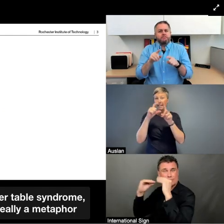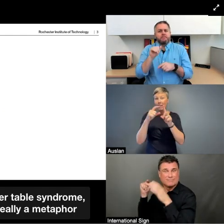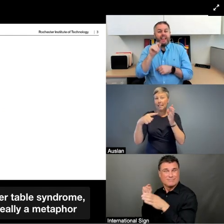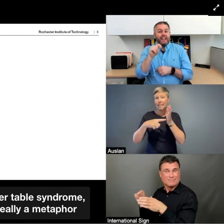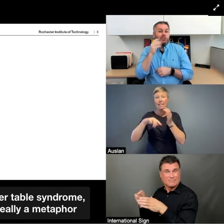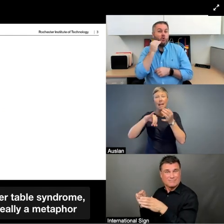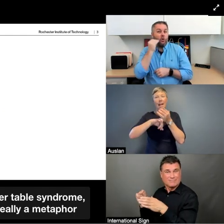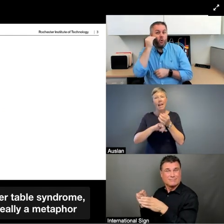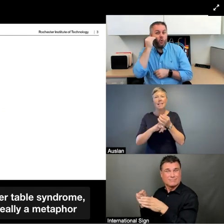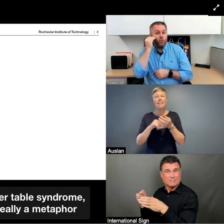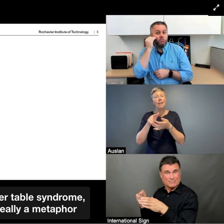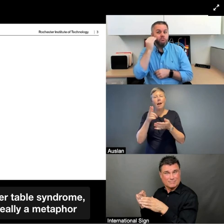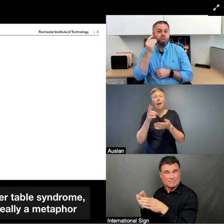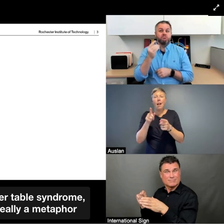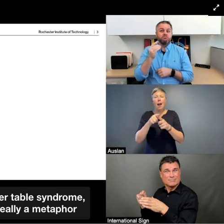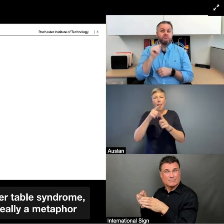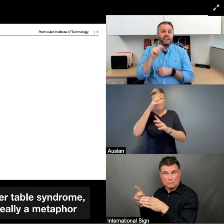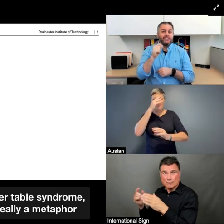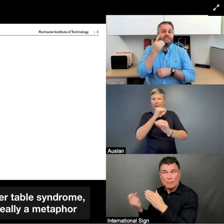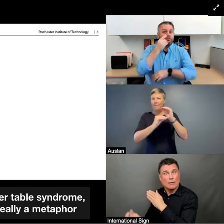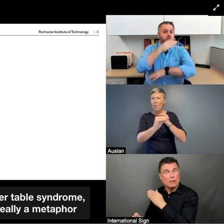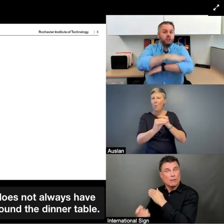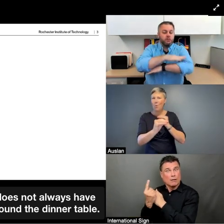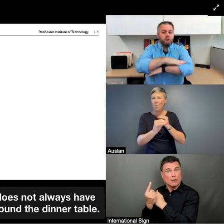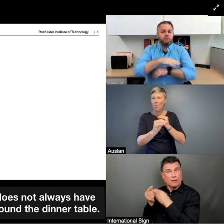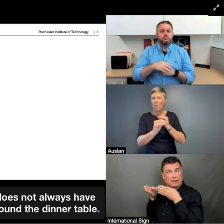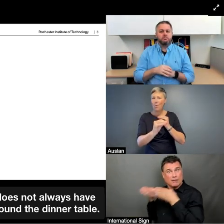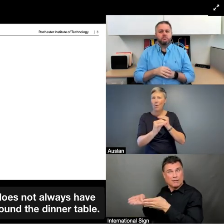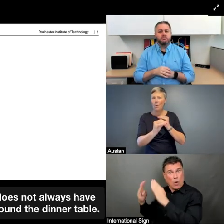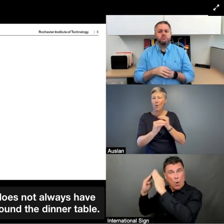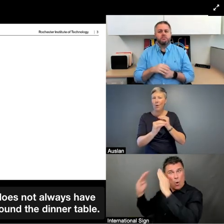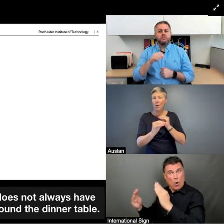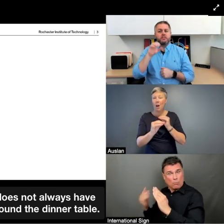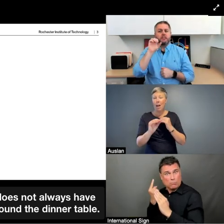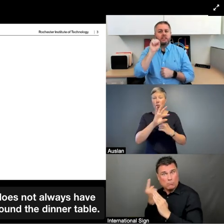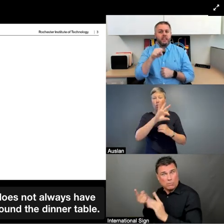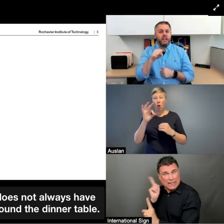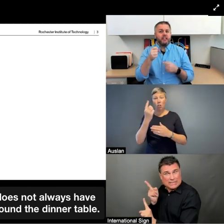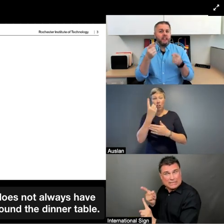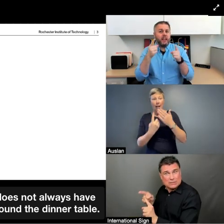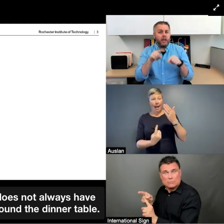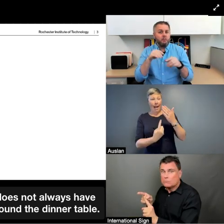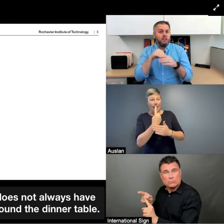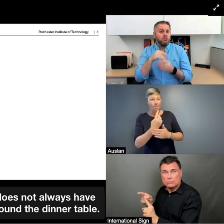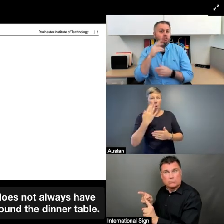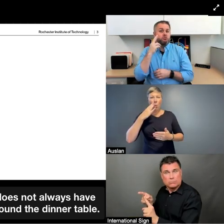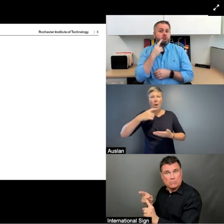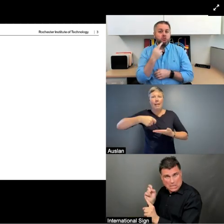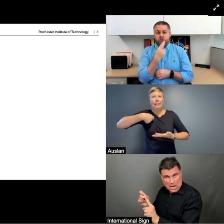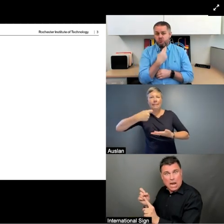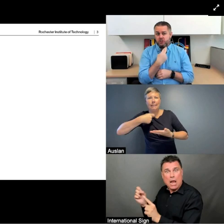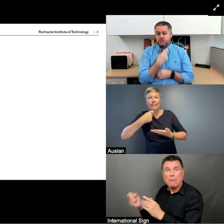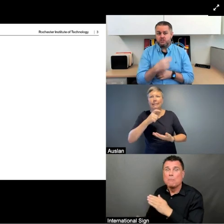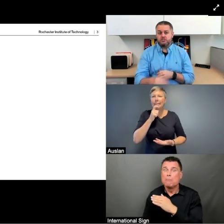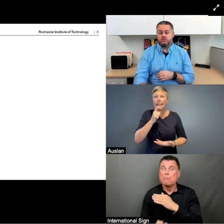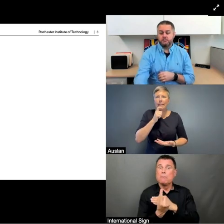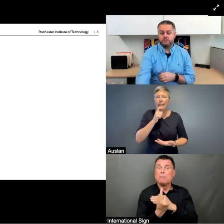Dinner table syndrome is really a metaphor, and it does not always have to be around the dinner table.